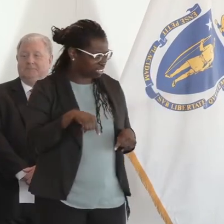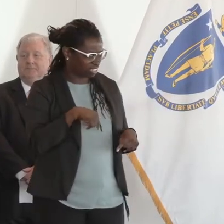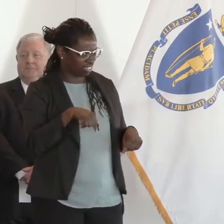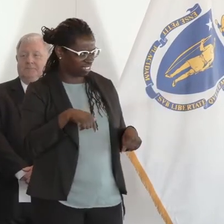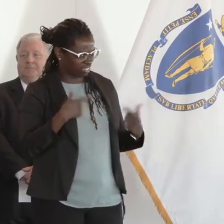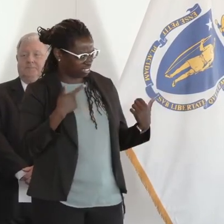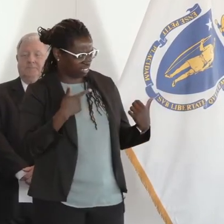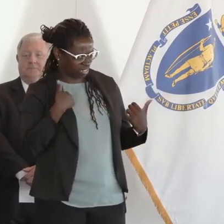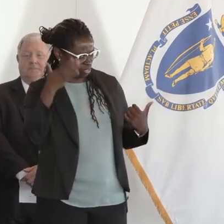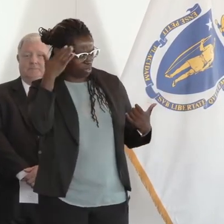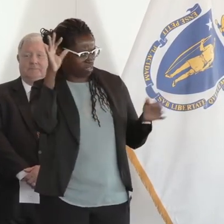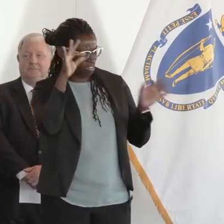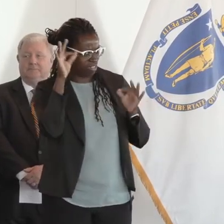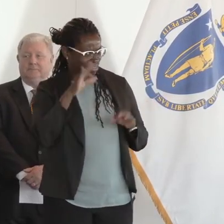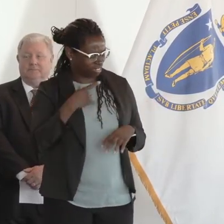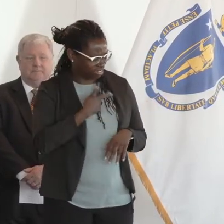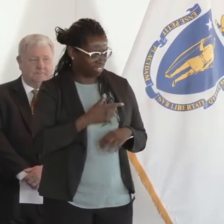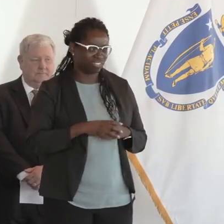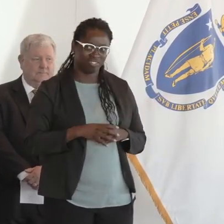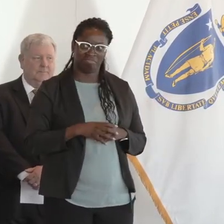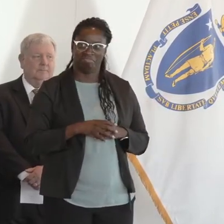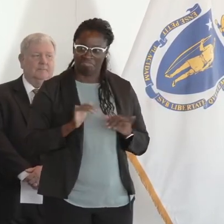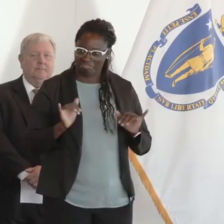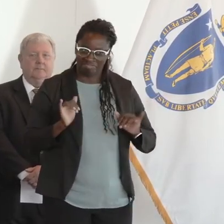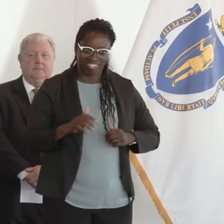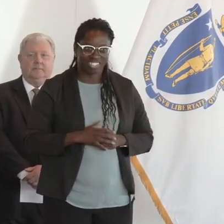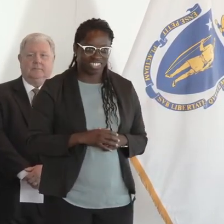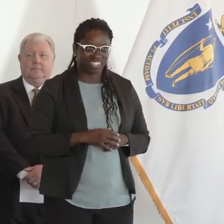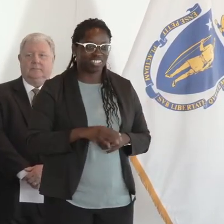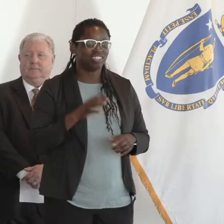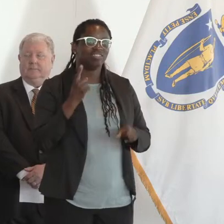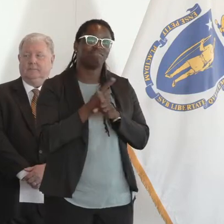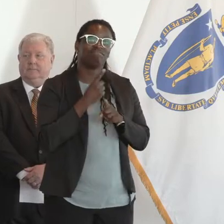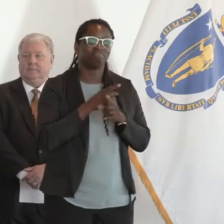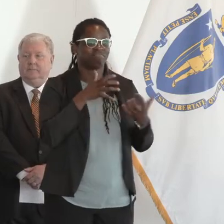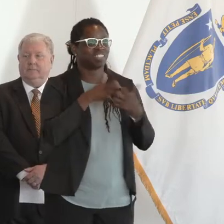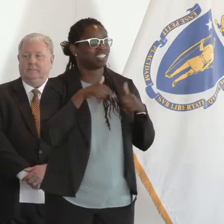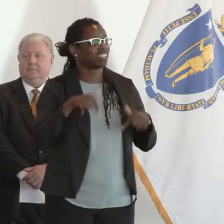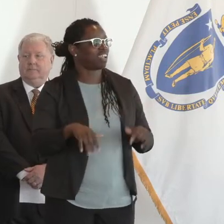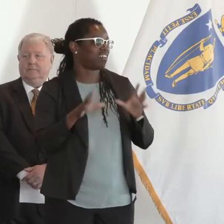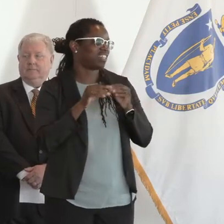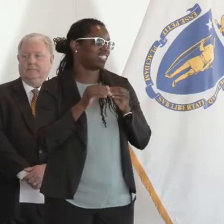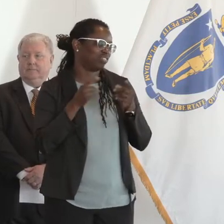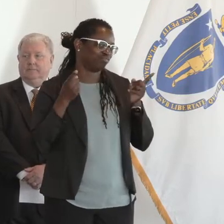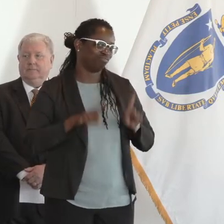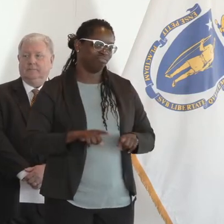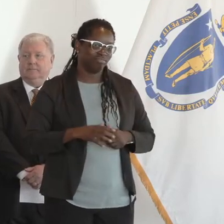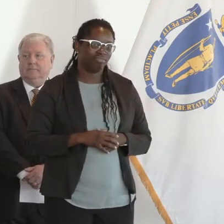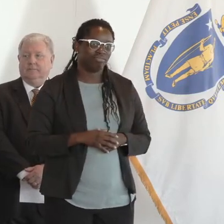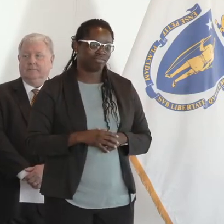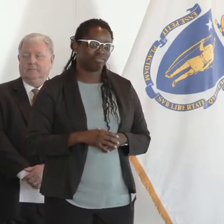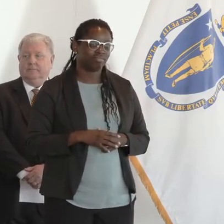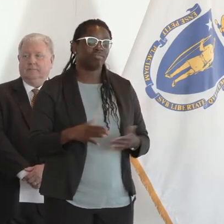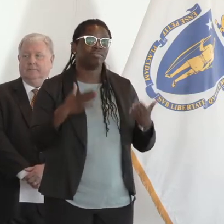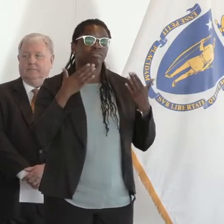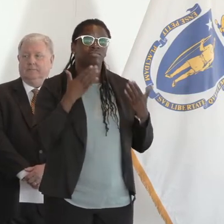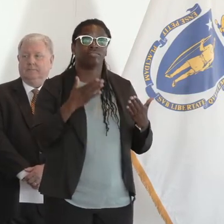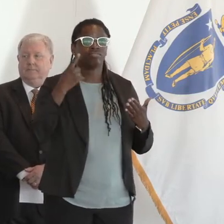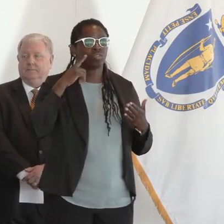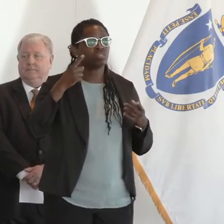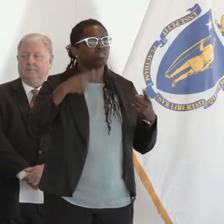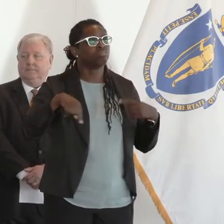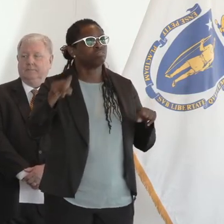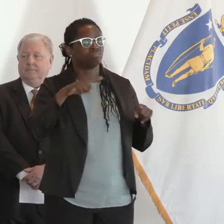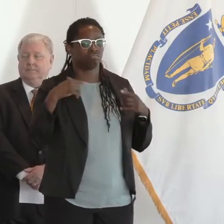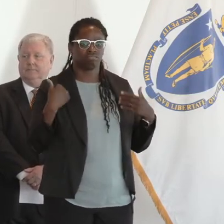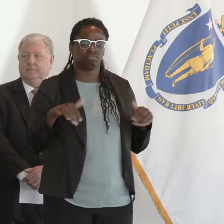that's beautiful and really appropriate for this convening. I want to thank you for not just the generous